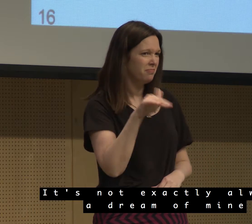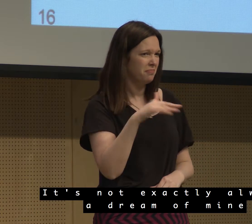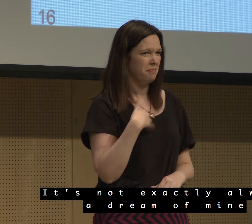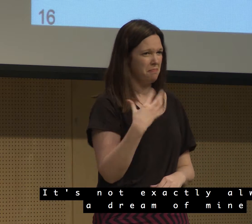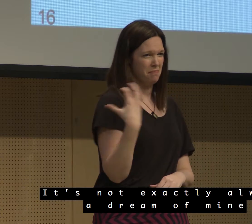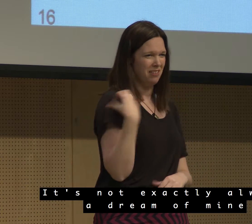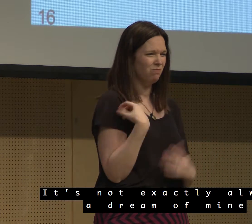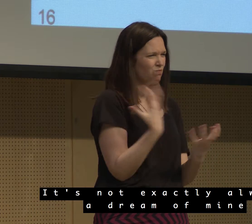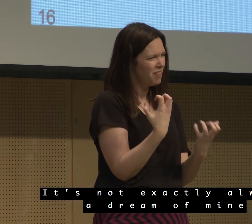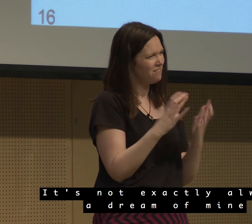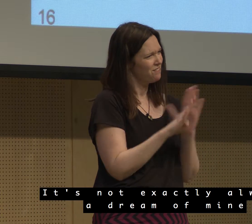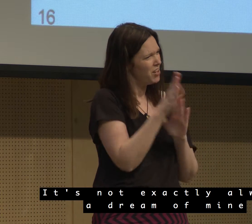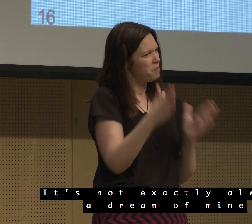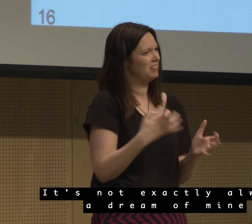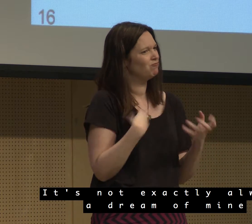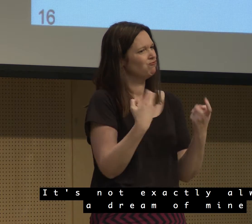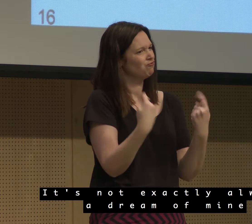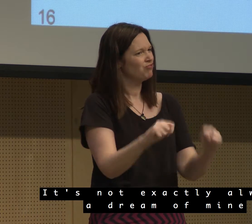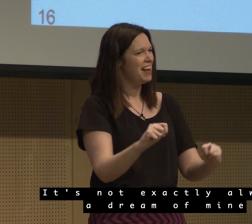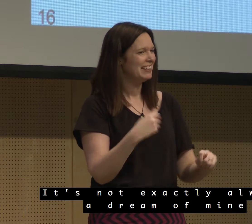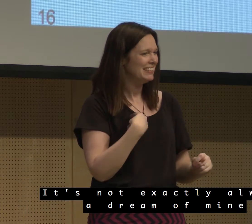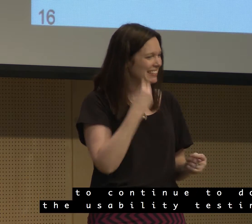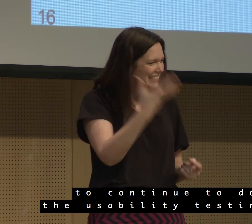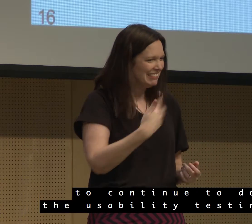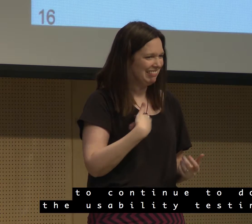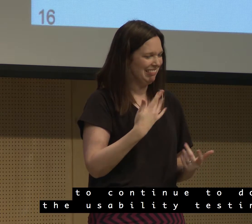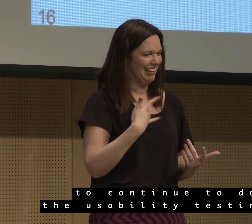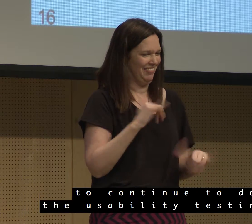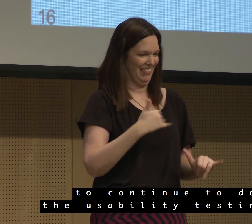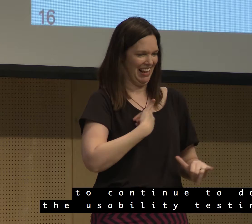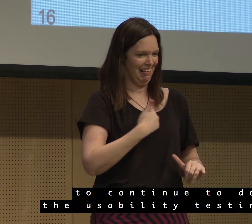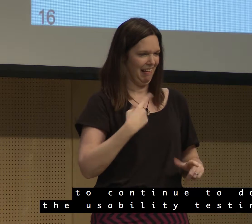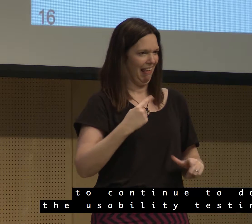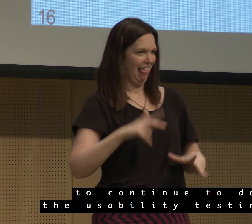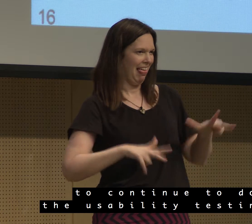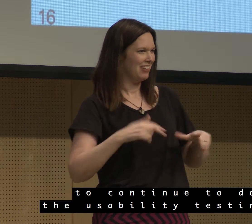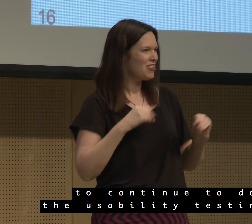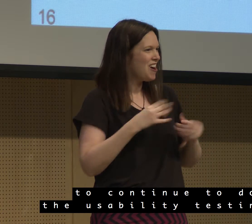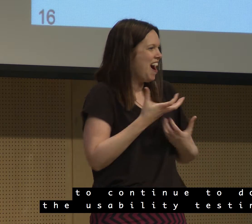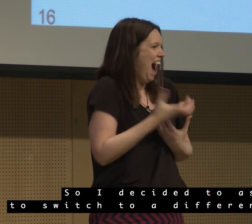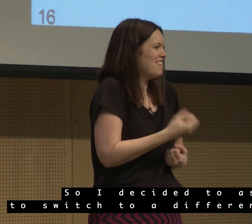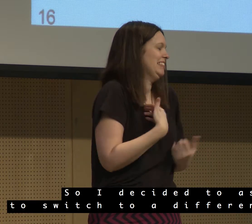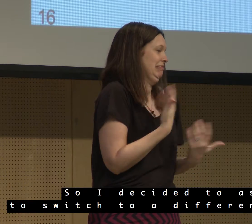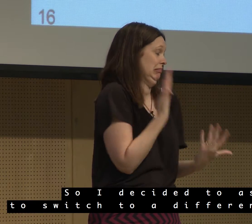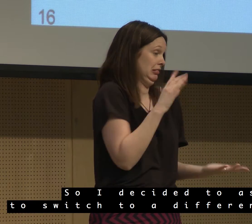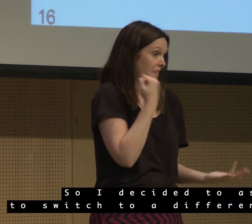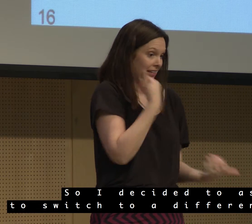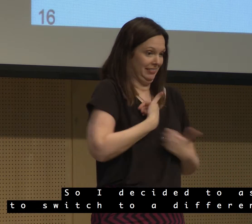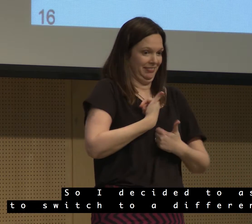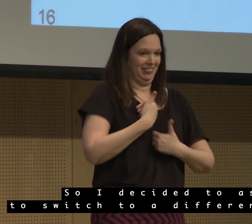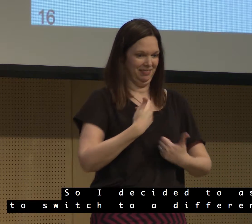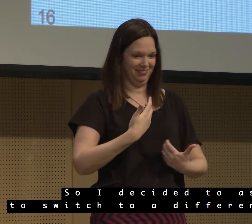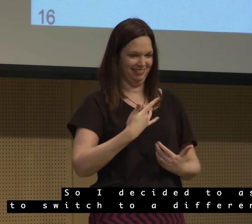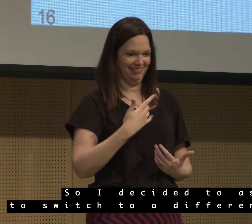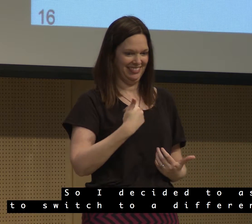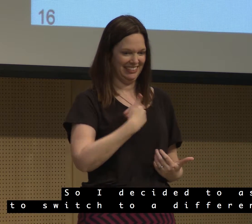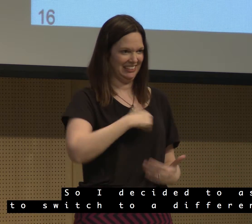It's not exactly always a dream of mine to continue to do the usability testing, so I decided to ask to switch to a different team